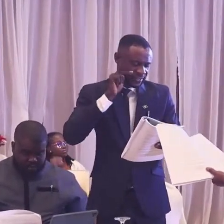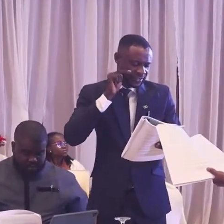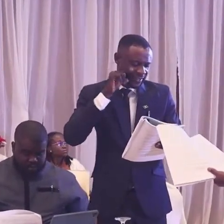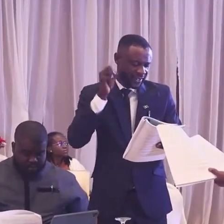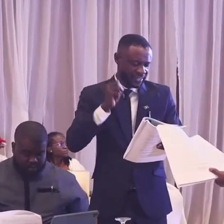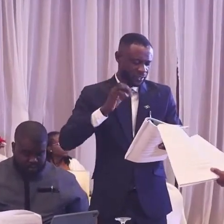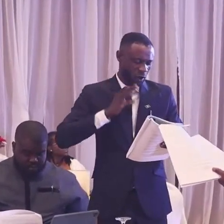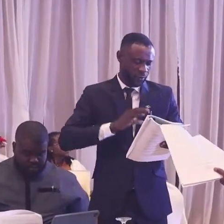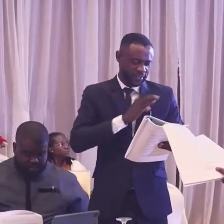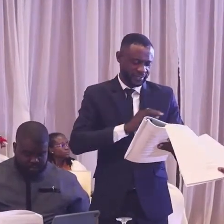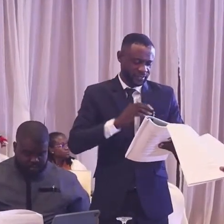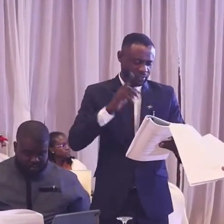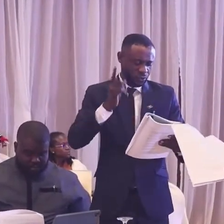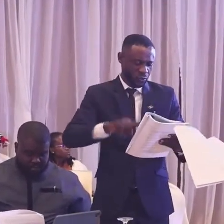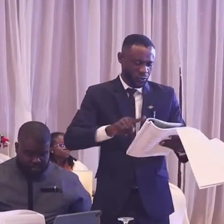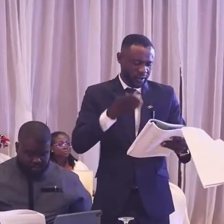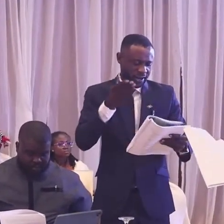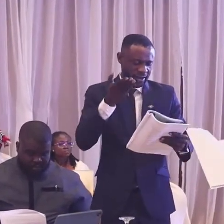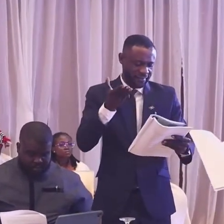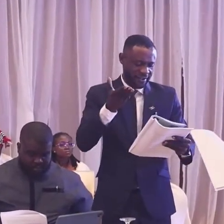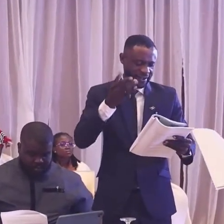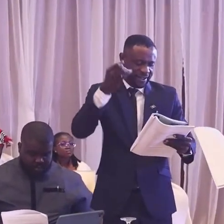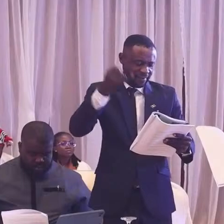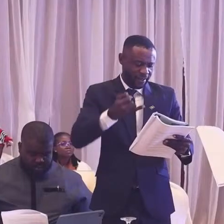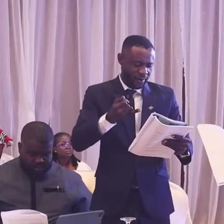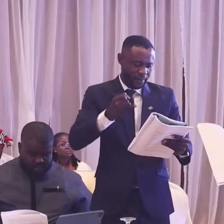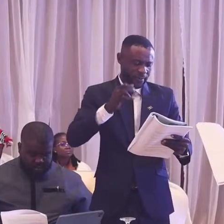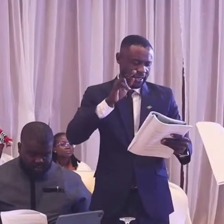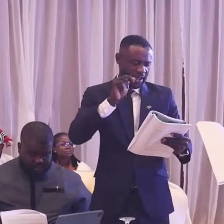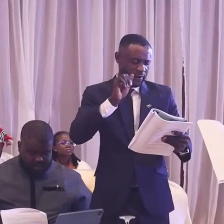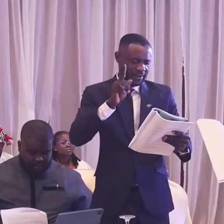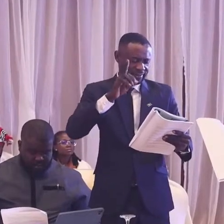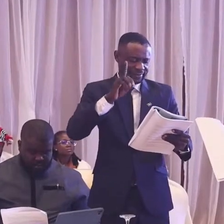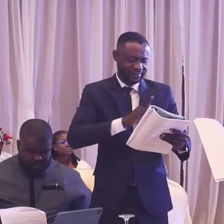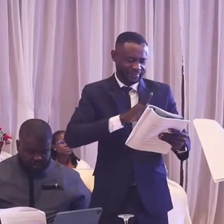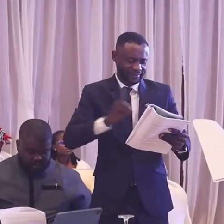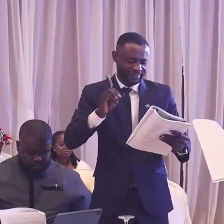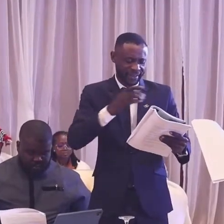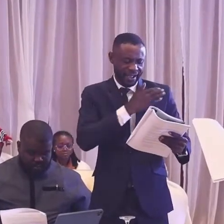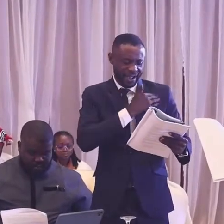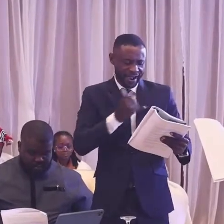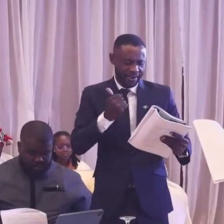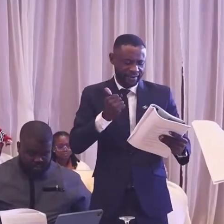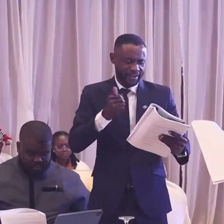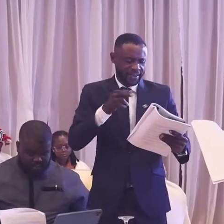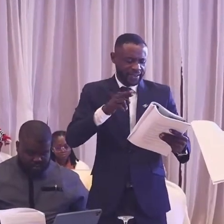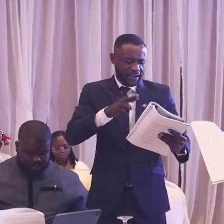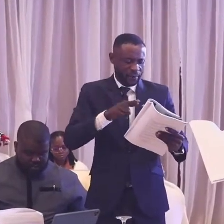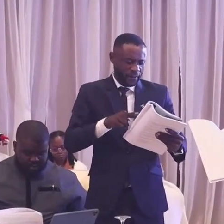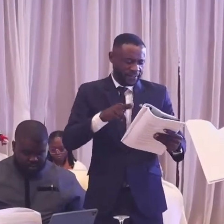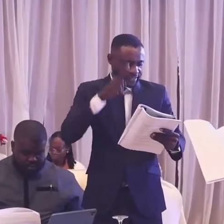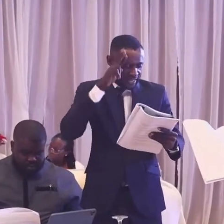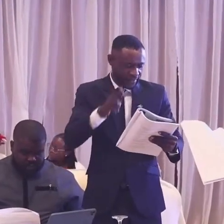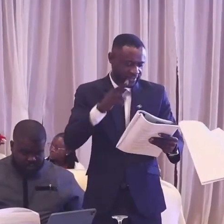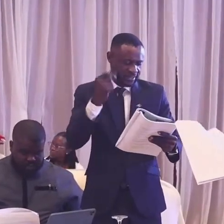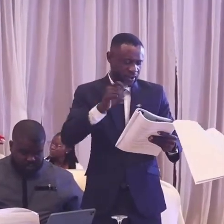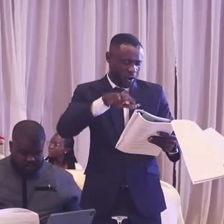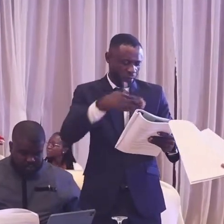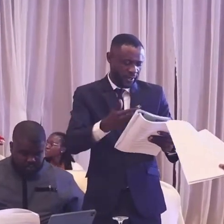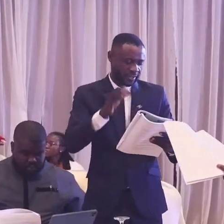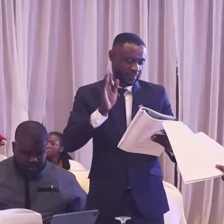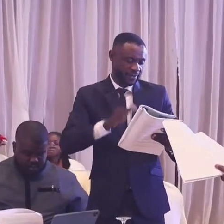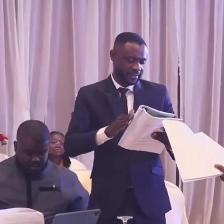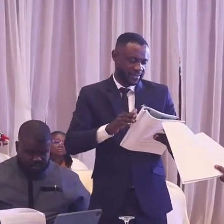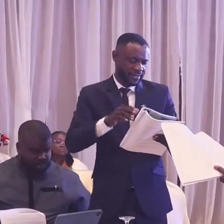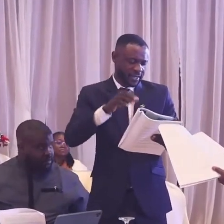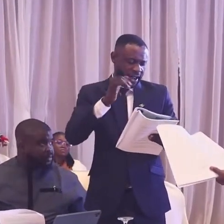undermines Nigerians' commitment to ensuring inclusivity, non-discrimination,